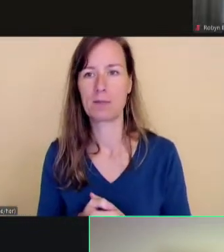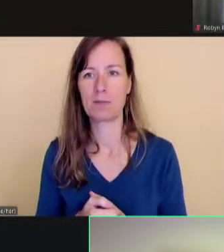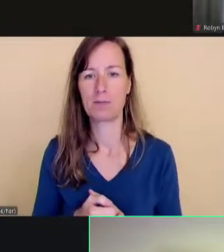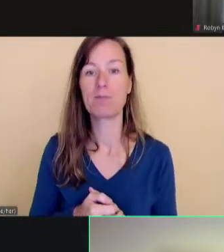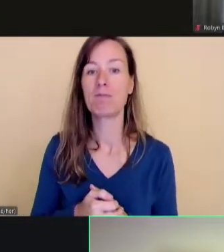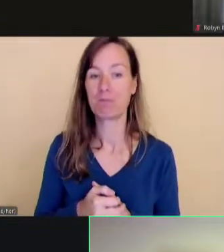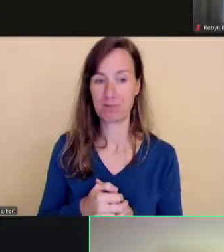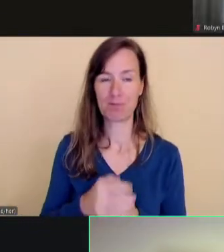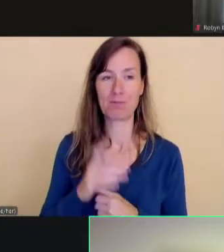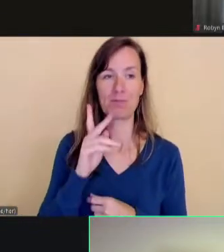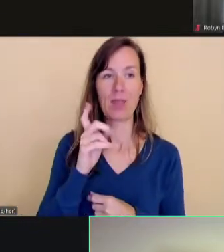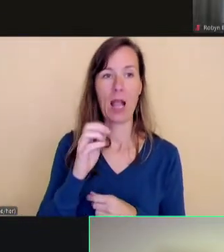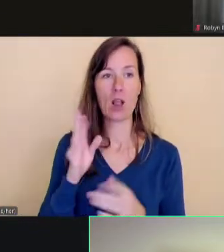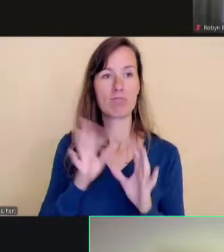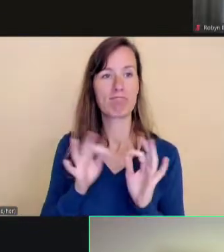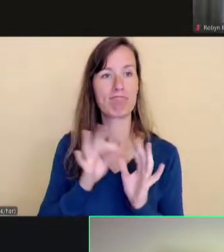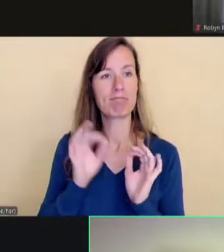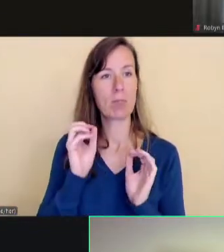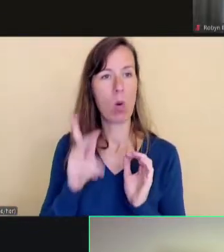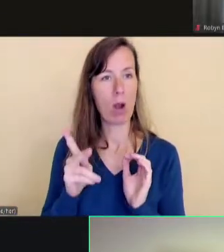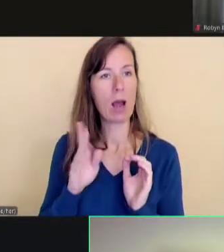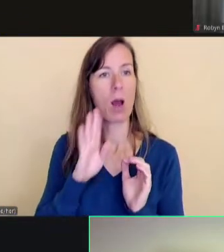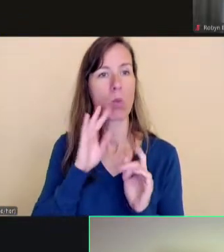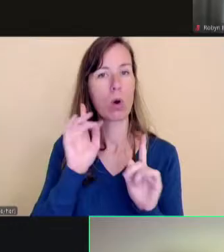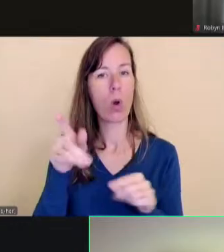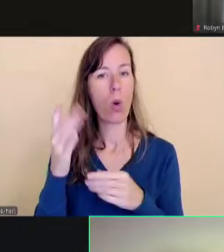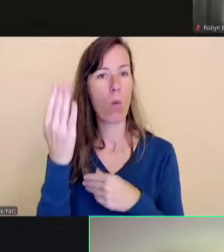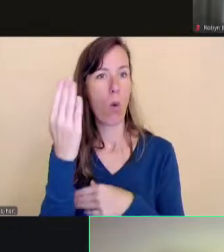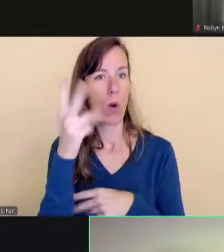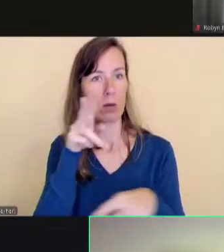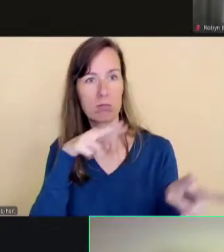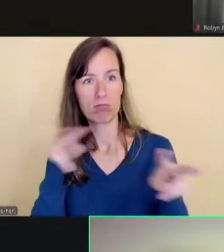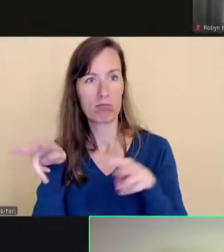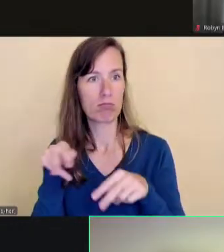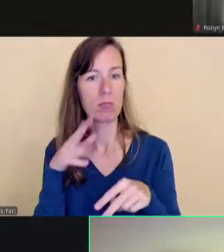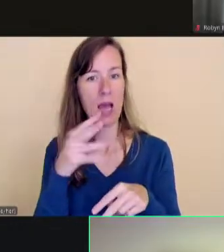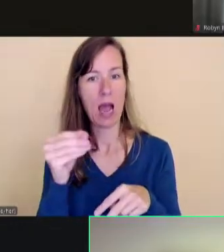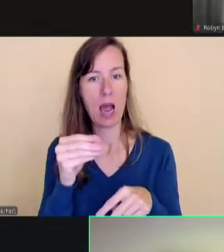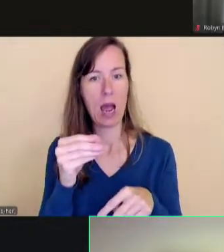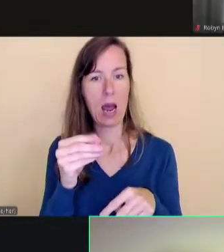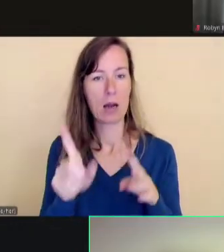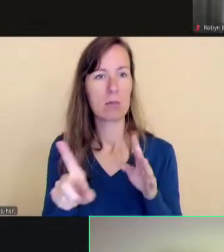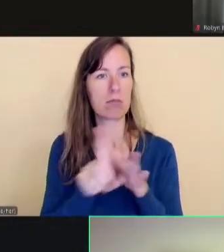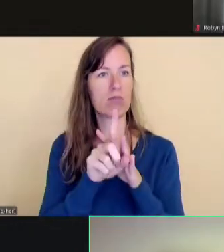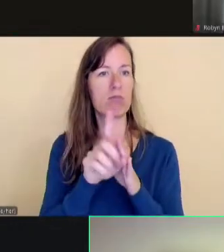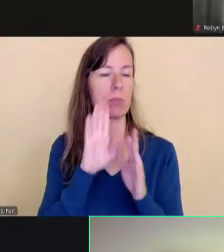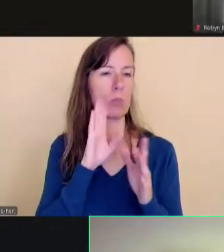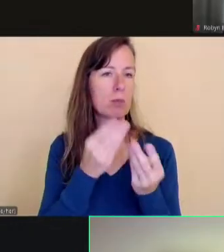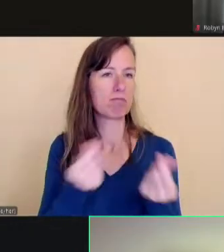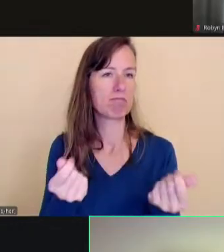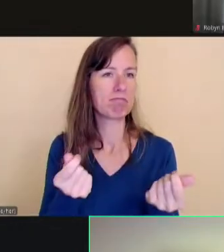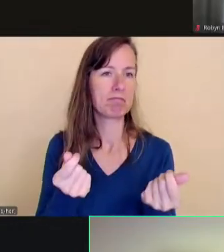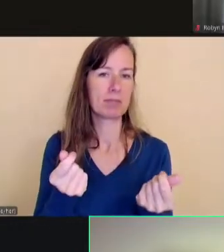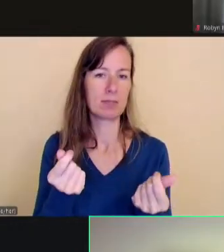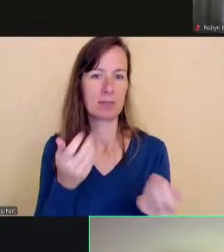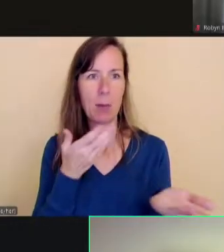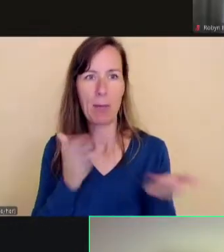Okay. I'll be out there in the morning. I'll take a look at it. We'll come up with a plan of attack, see what's going on.